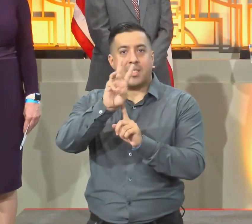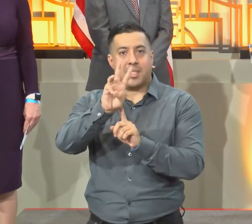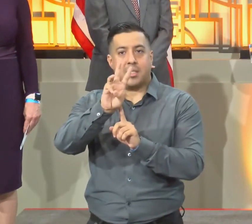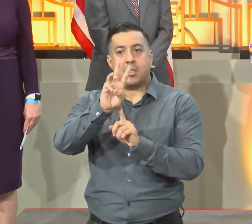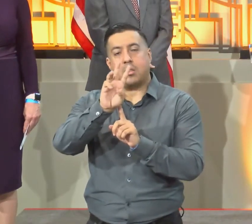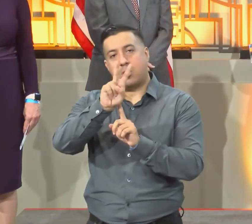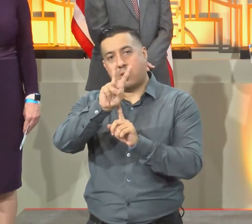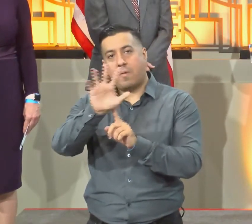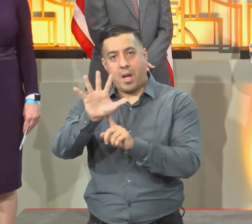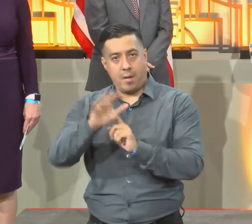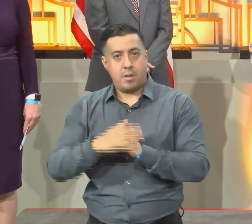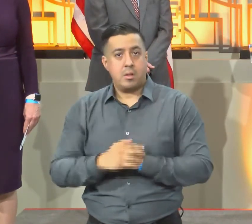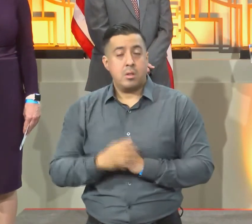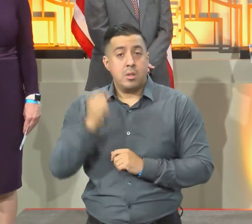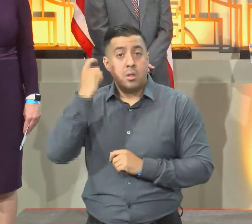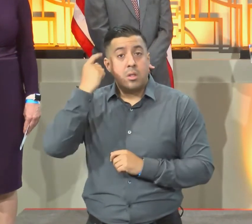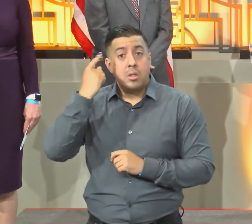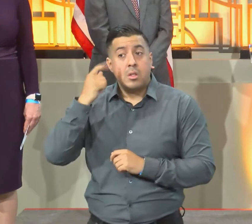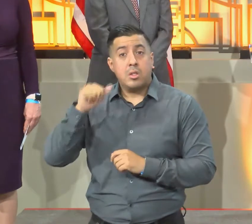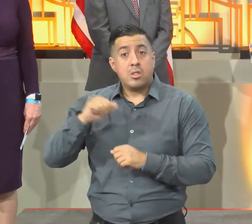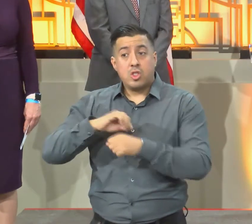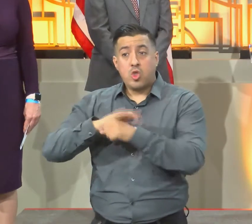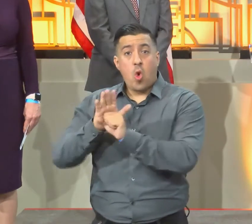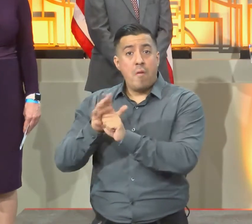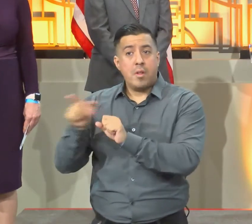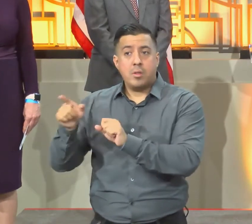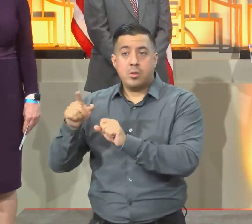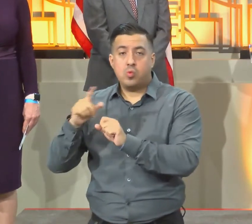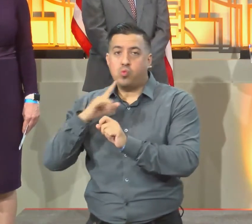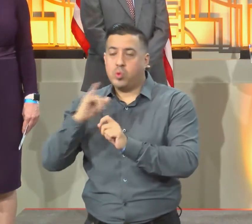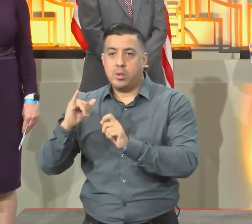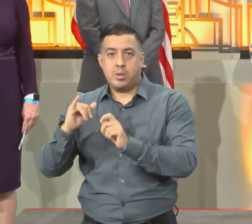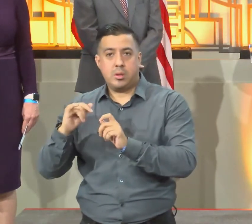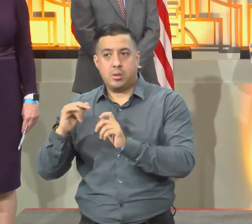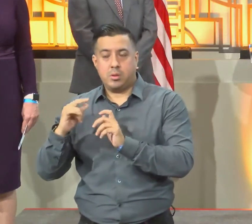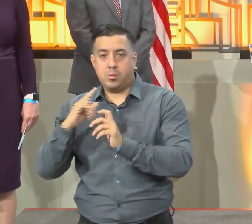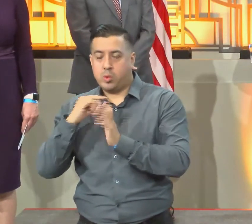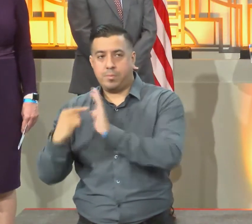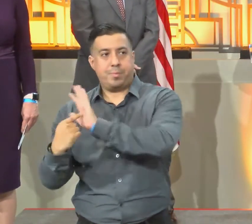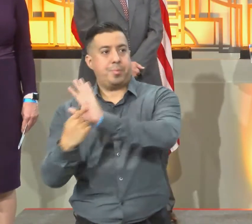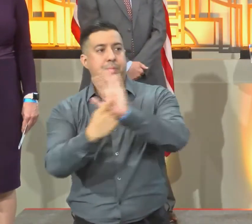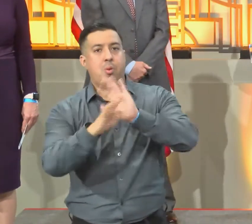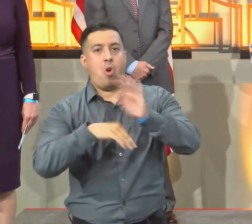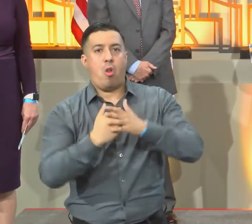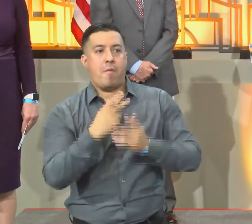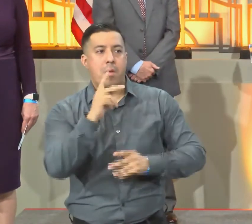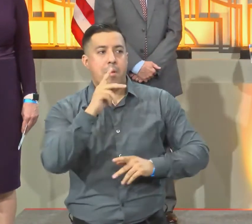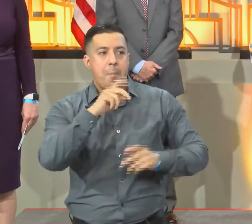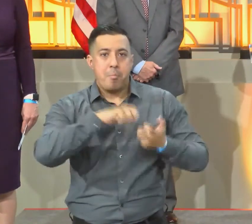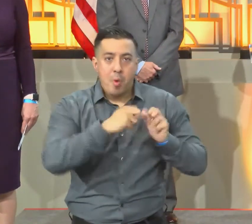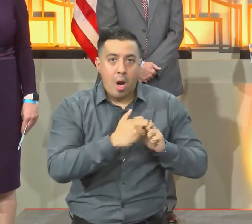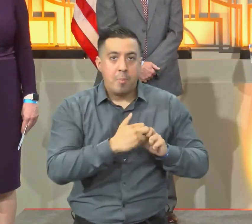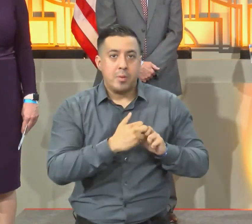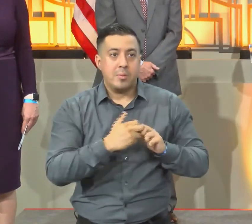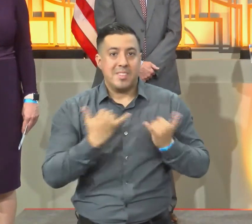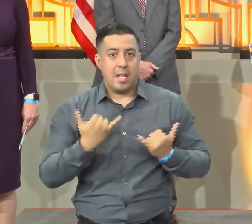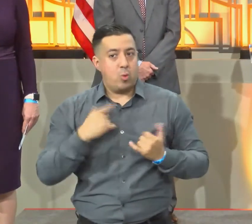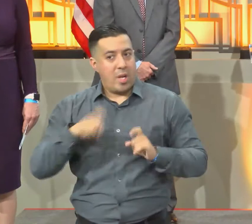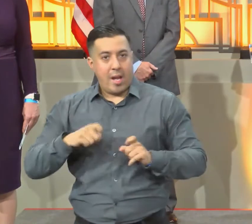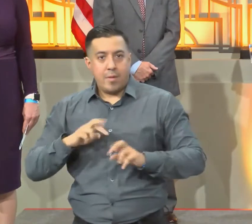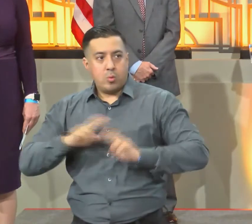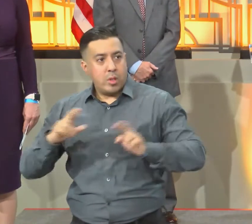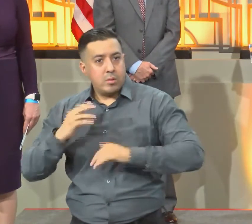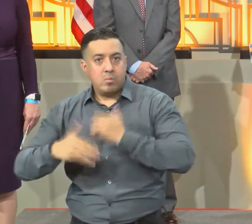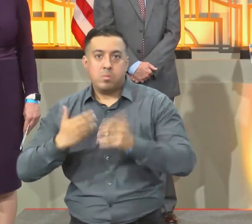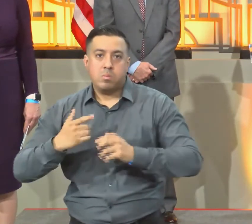713-528-3625. COVID exacerbated the problem, and it may have spurred the call to action, but we are not